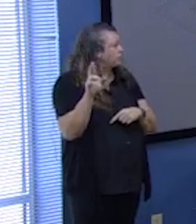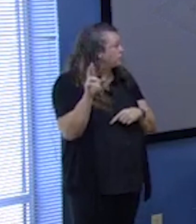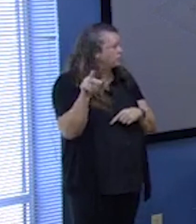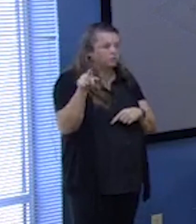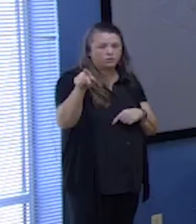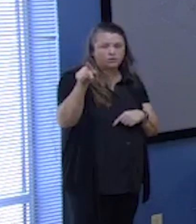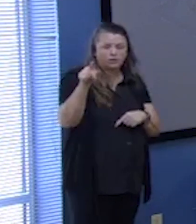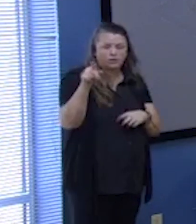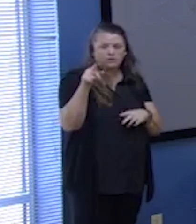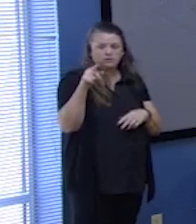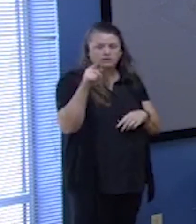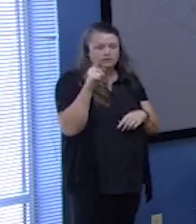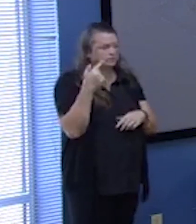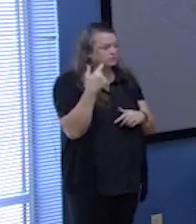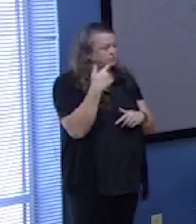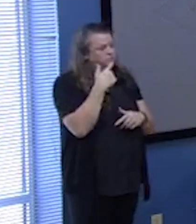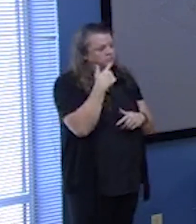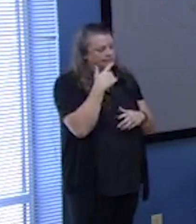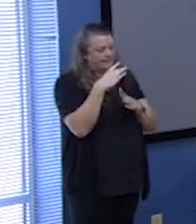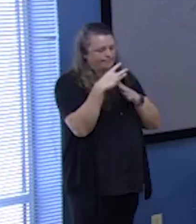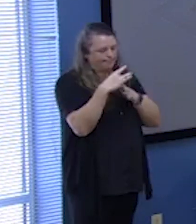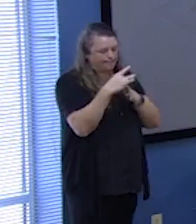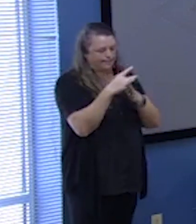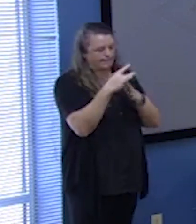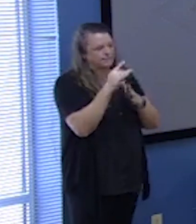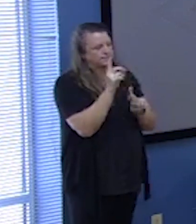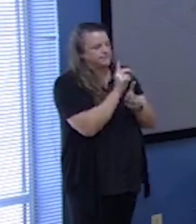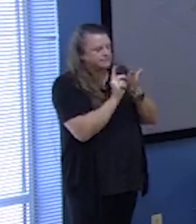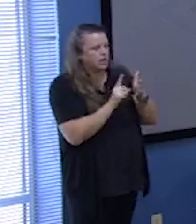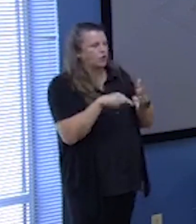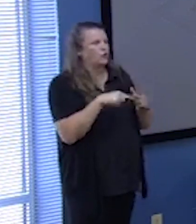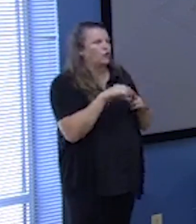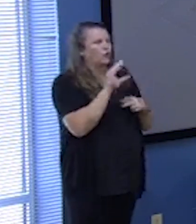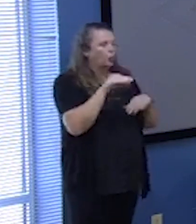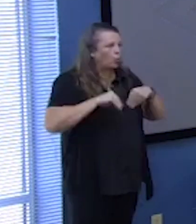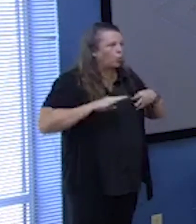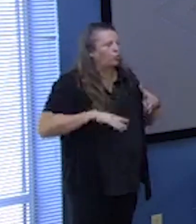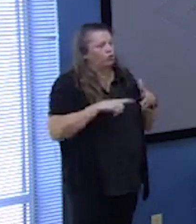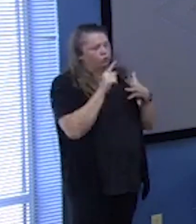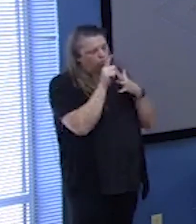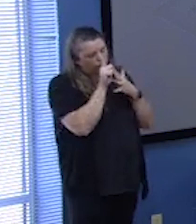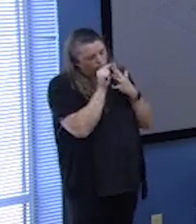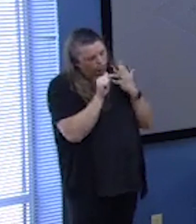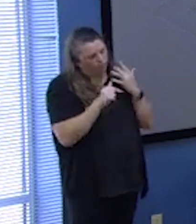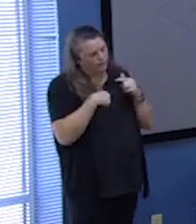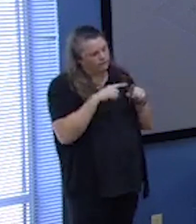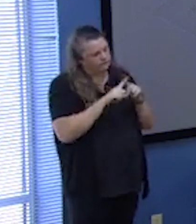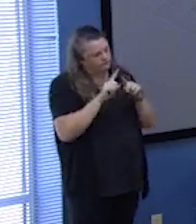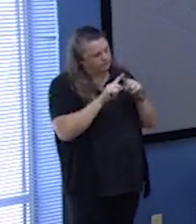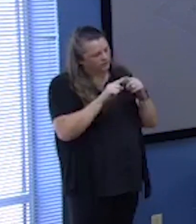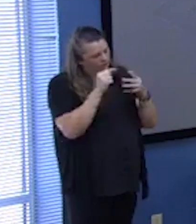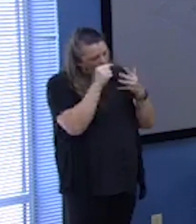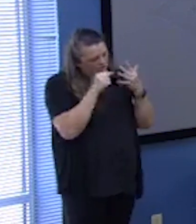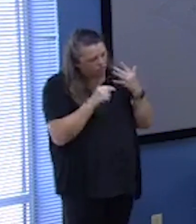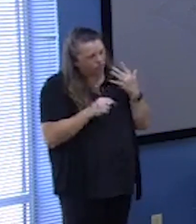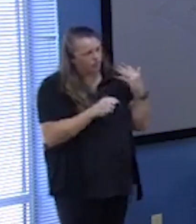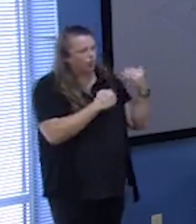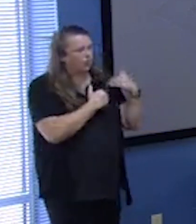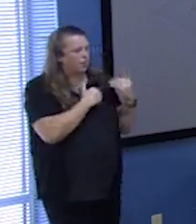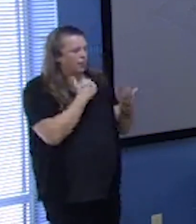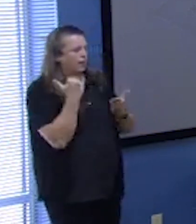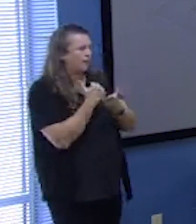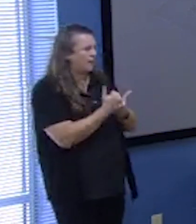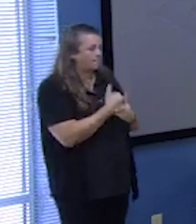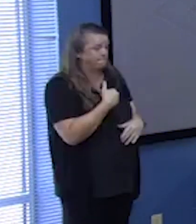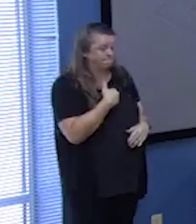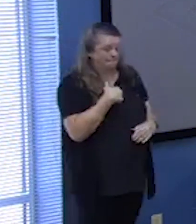of me. Taylor is the lead designer, co-owner, et cetera, et cetera. Like, he was able to put this into out of